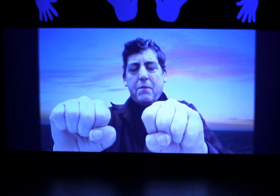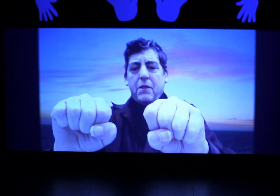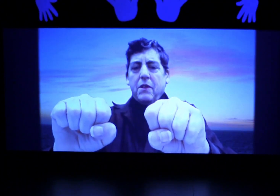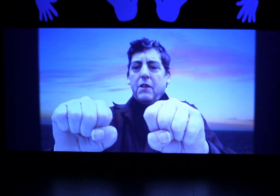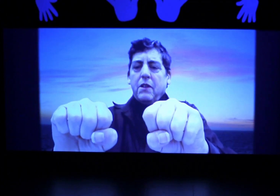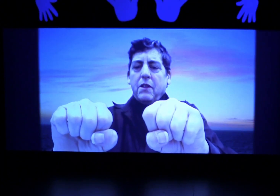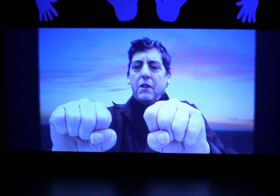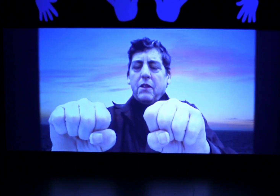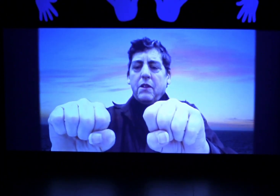Be done.